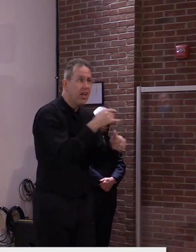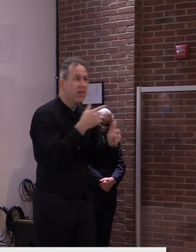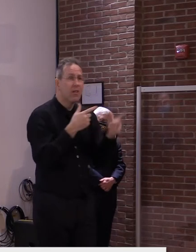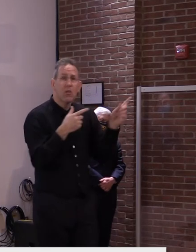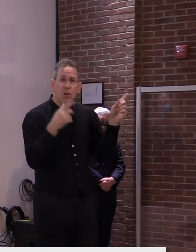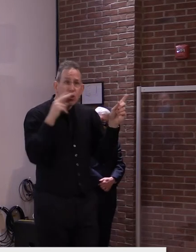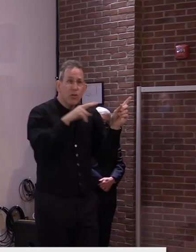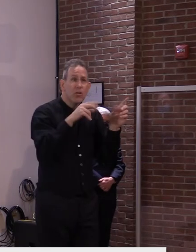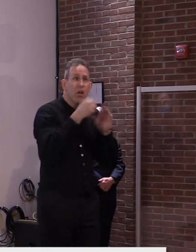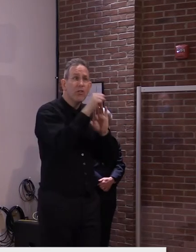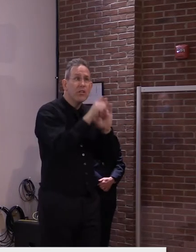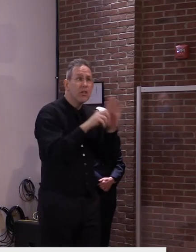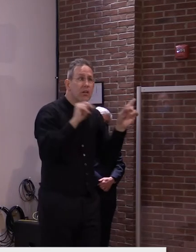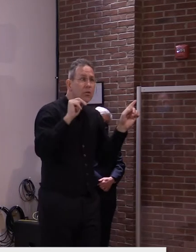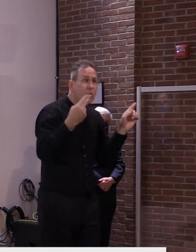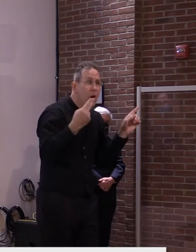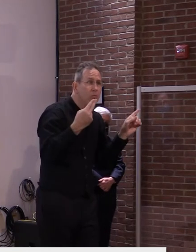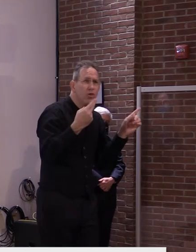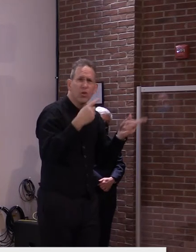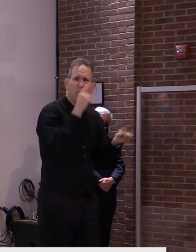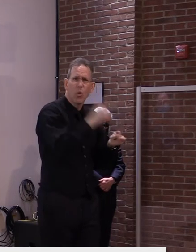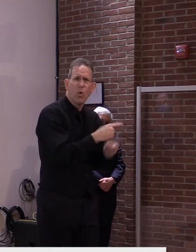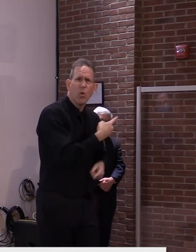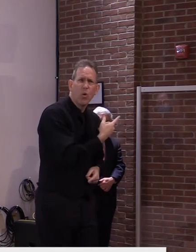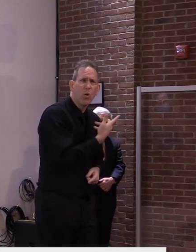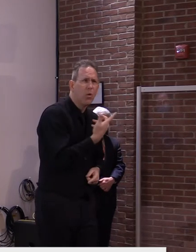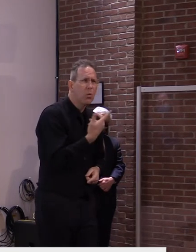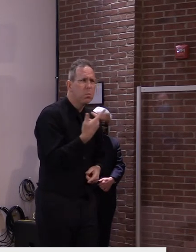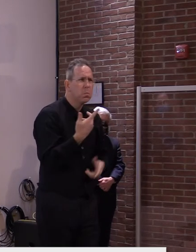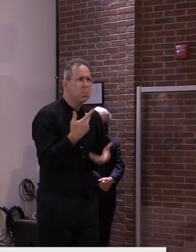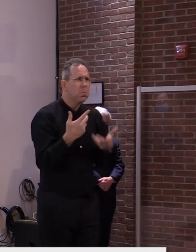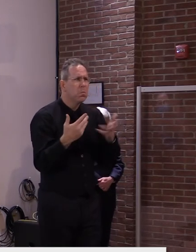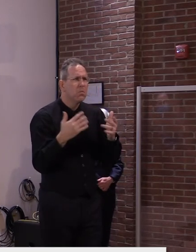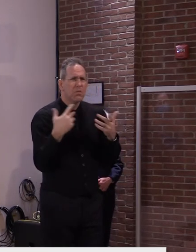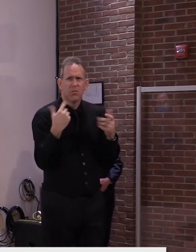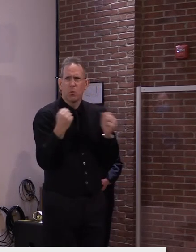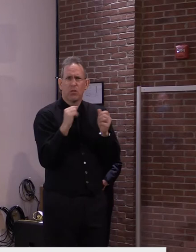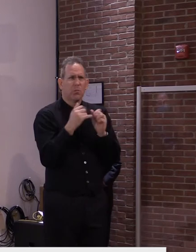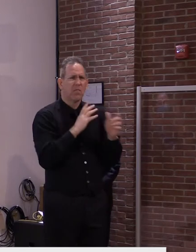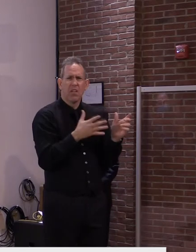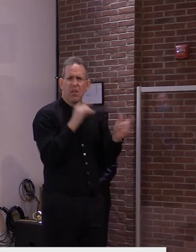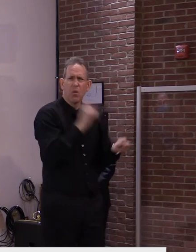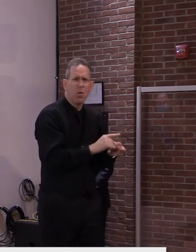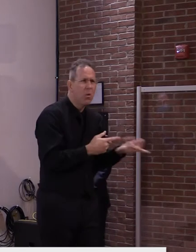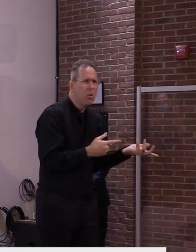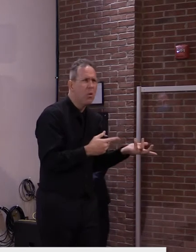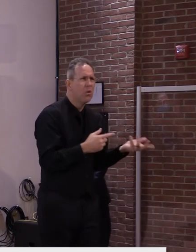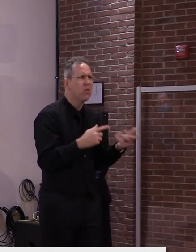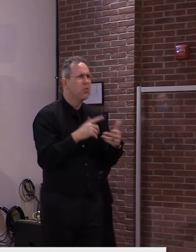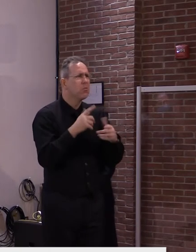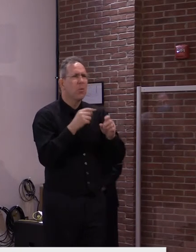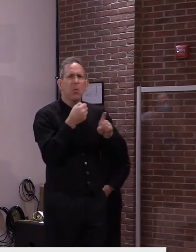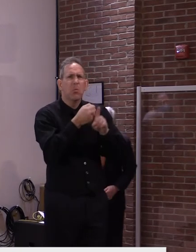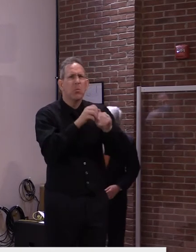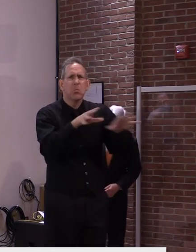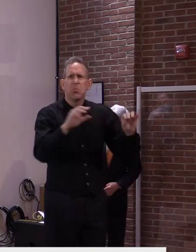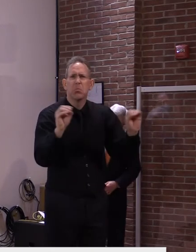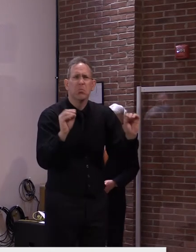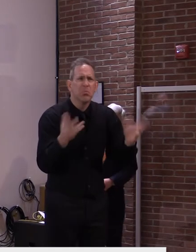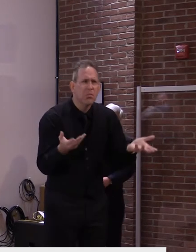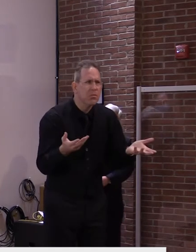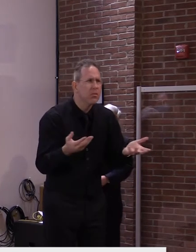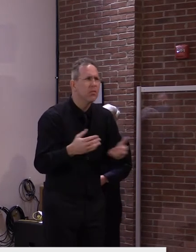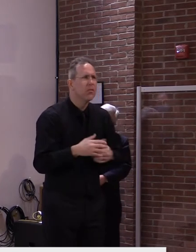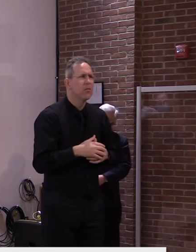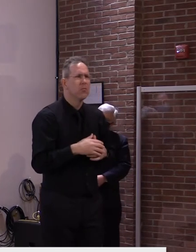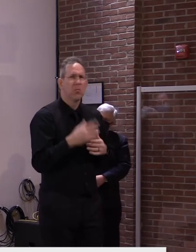sports are very low risk, and they have not affected transmission rates, you know, to a high rate.